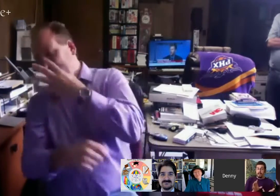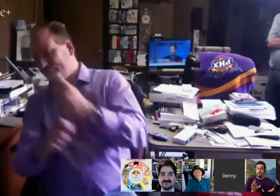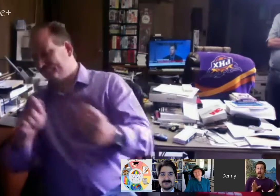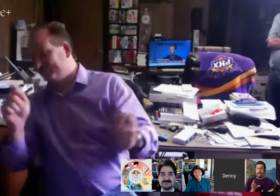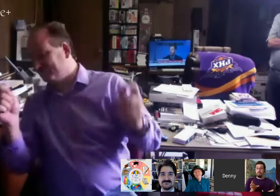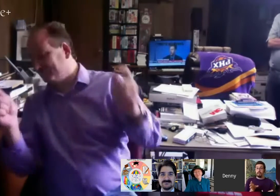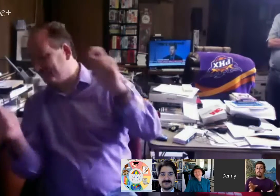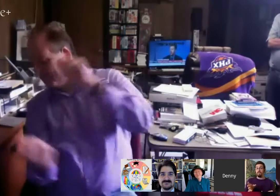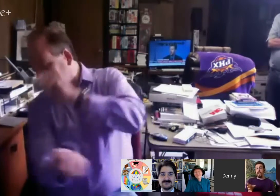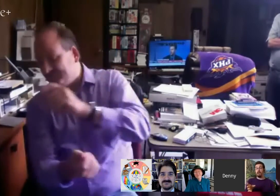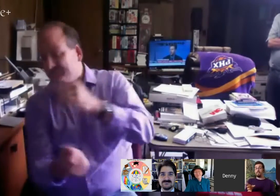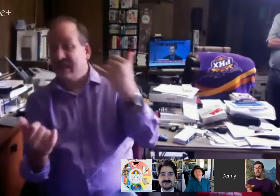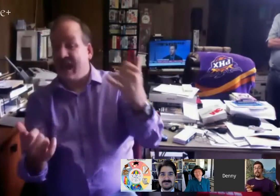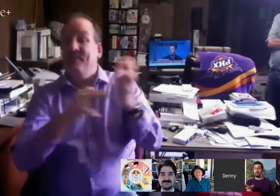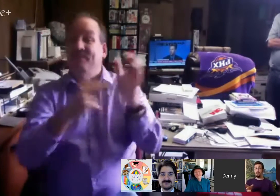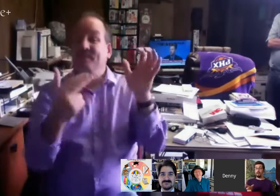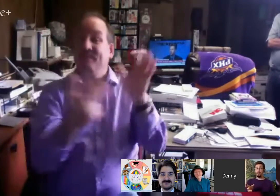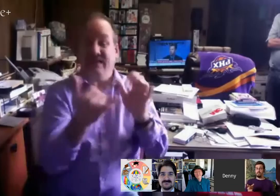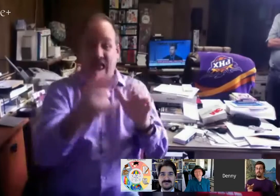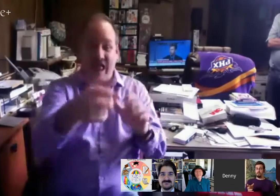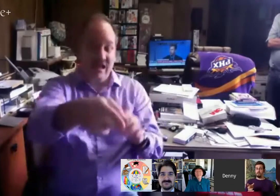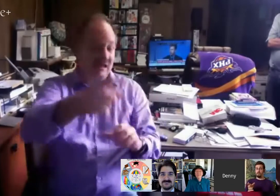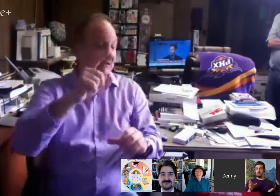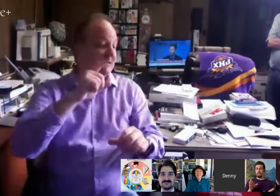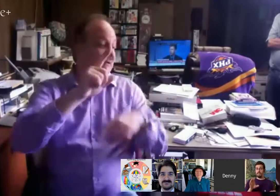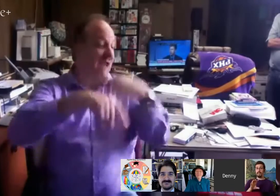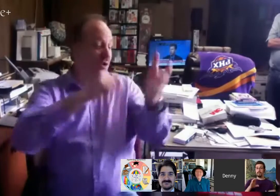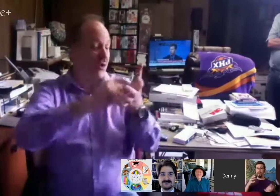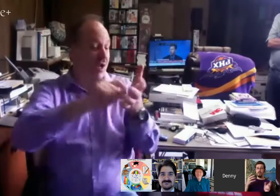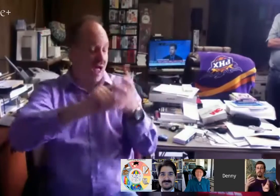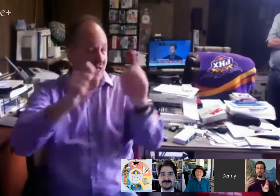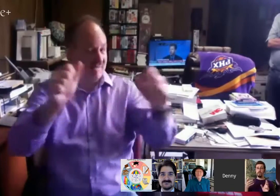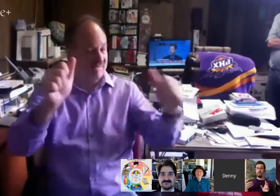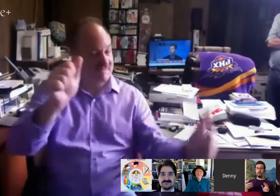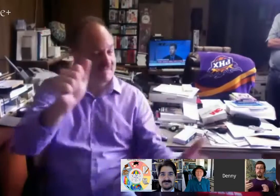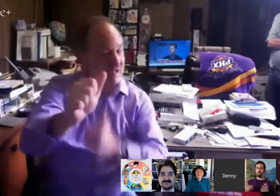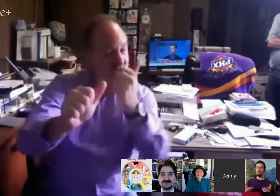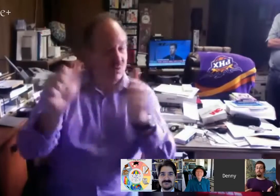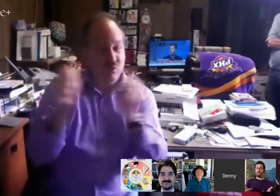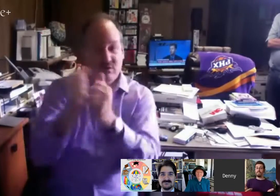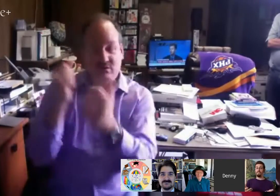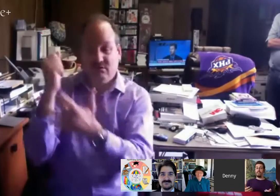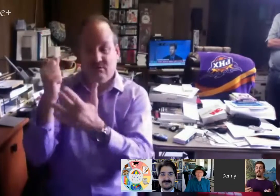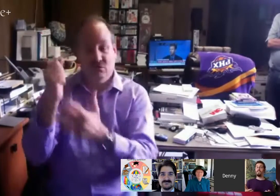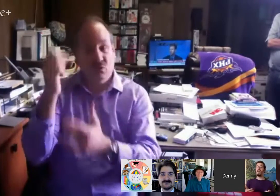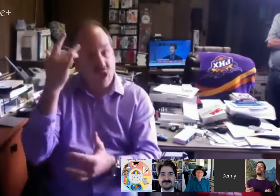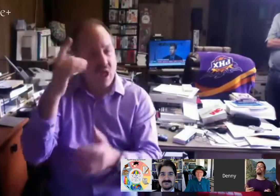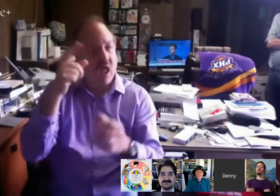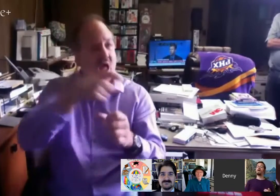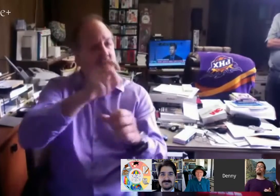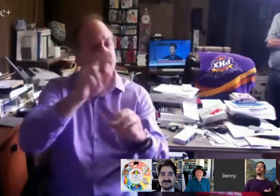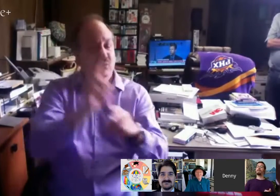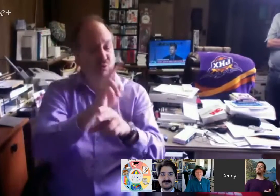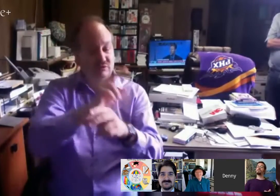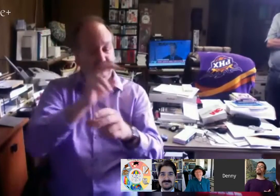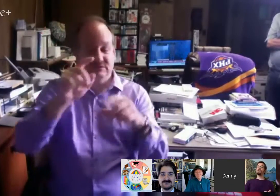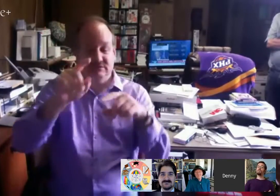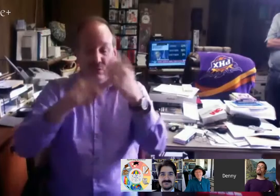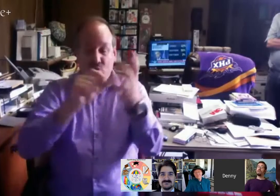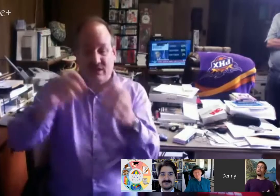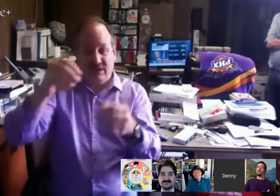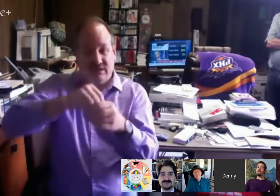that's another aspect of how the technological improvements in life have been